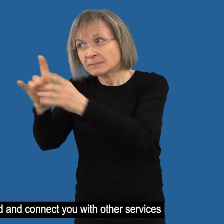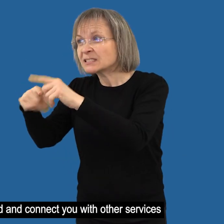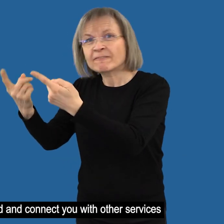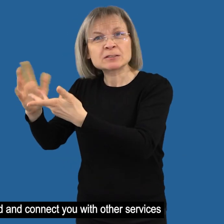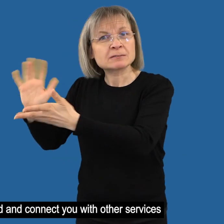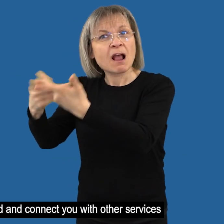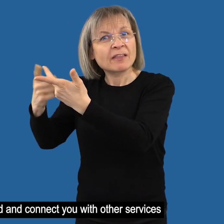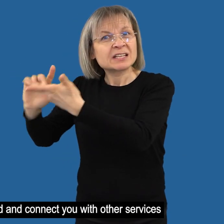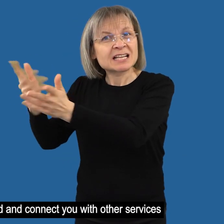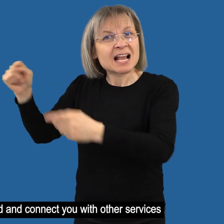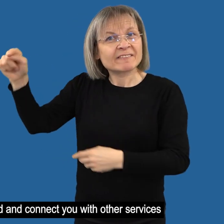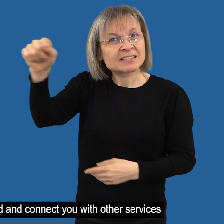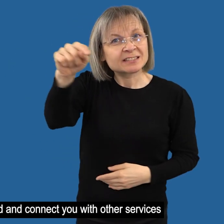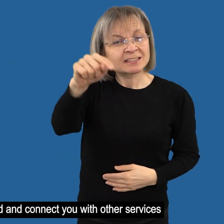recommend and connect you with other services,